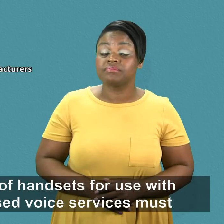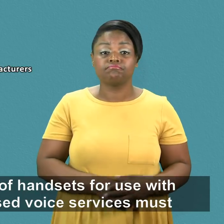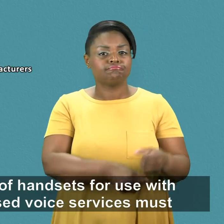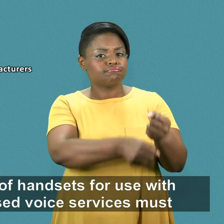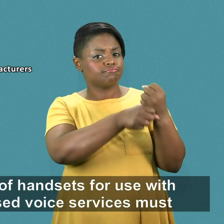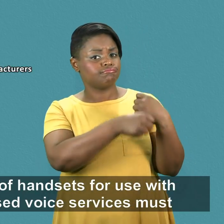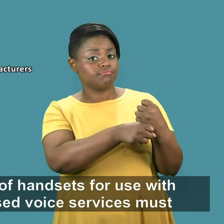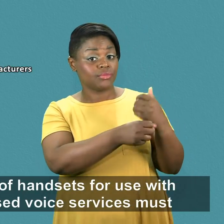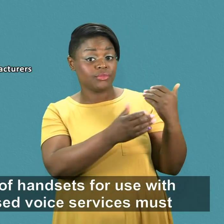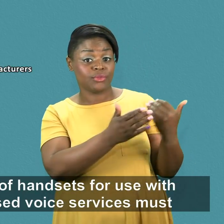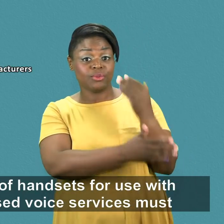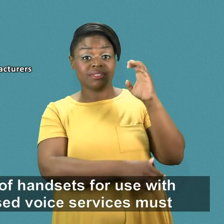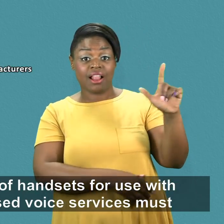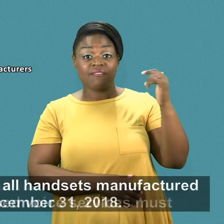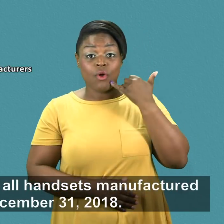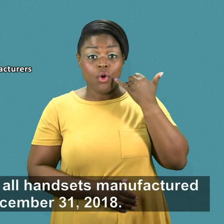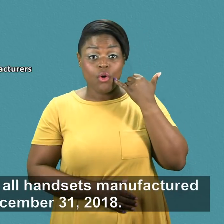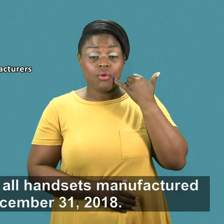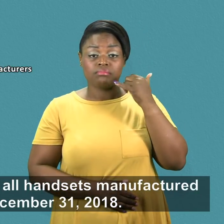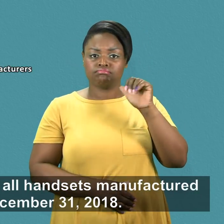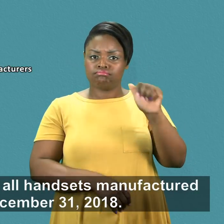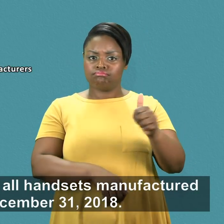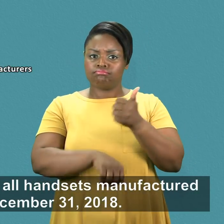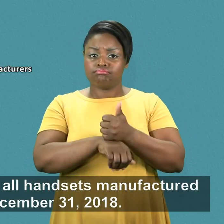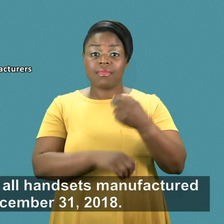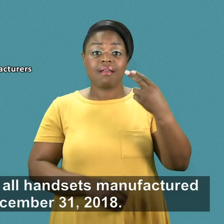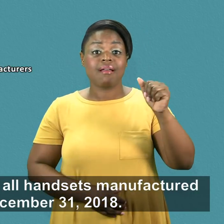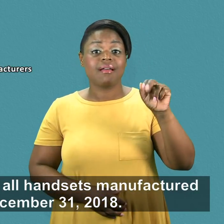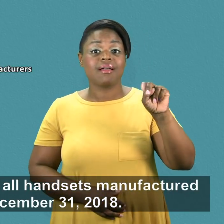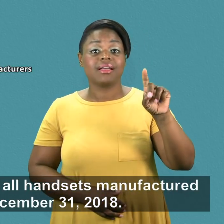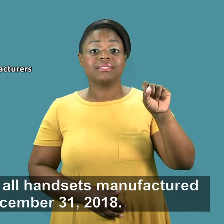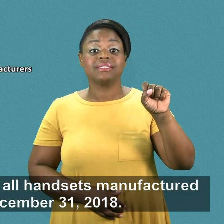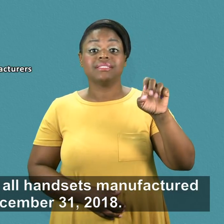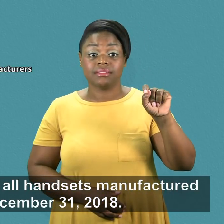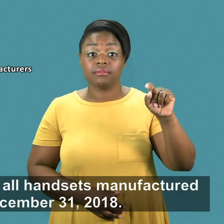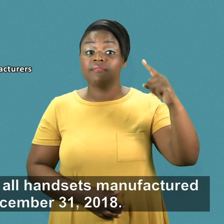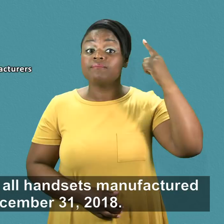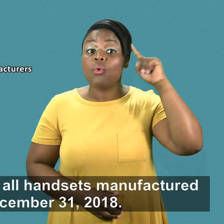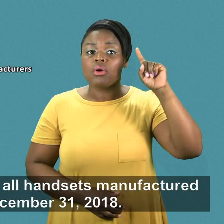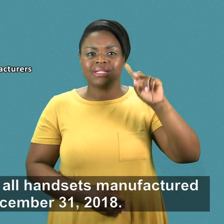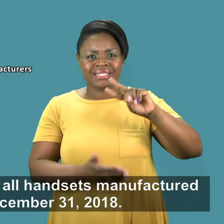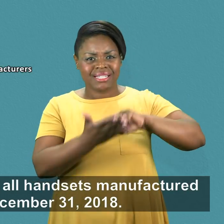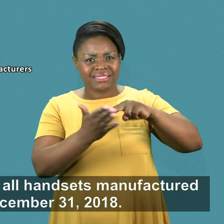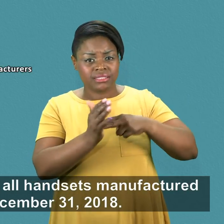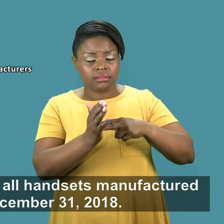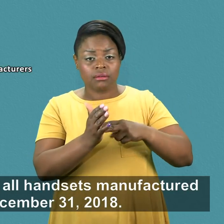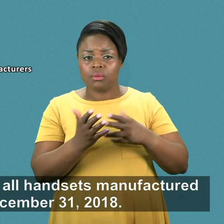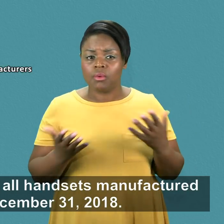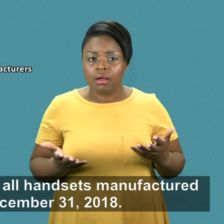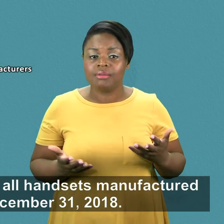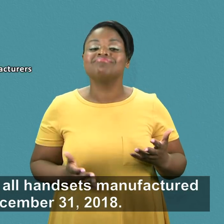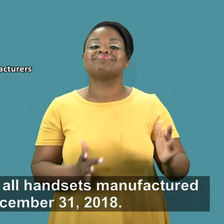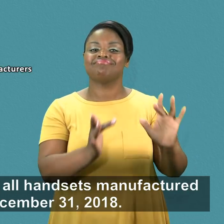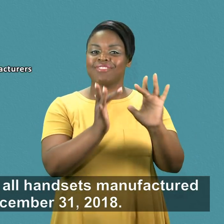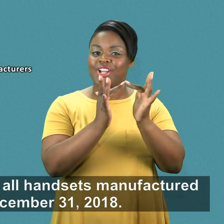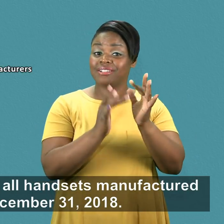services must implement RTT in all handsets manufactured after